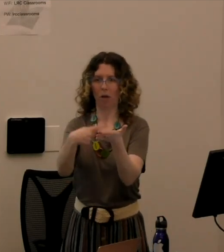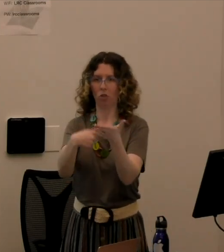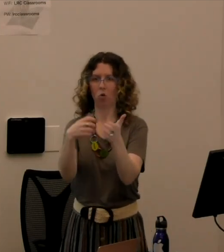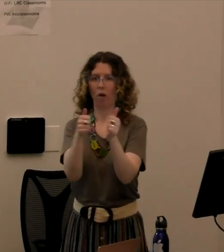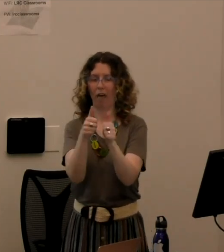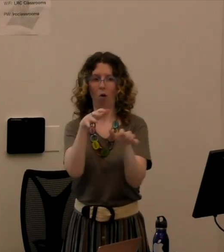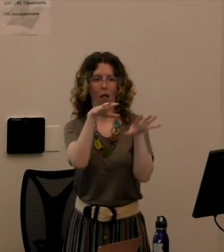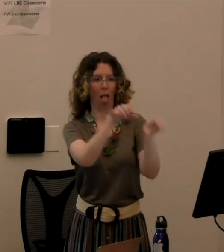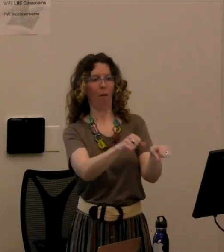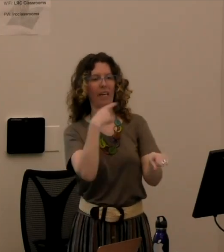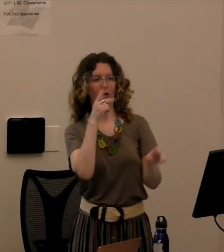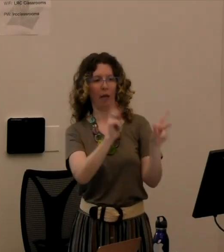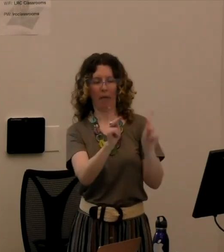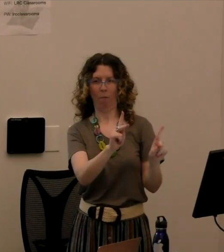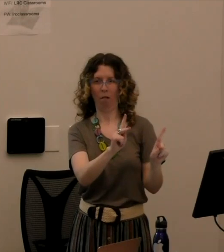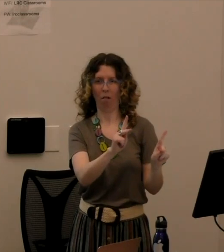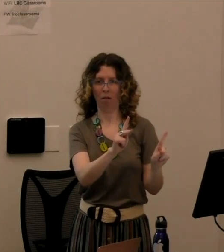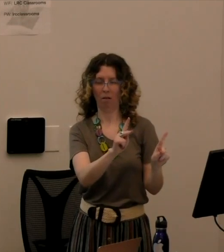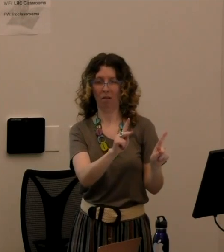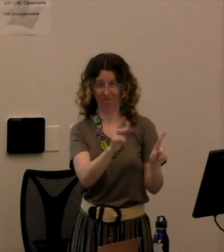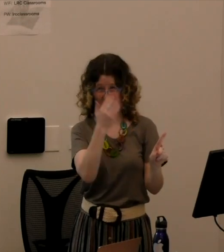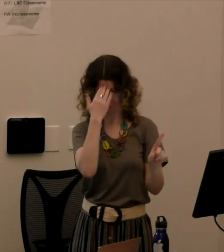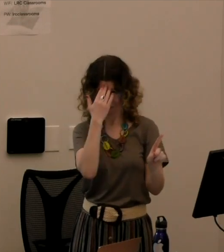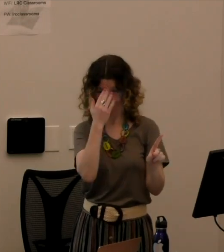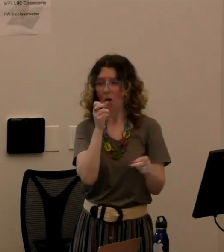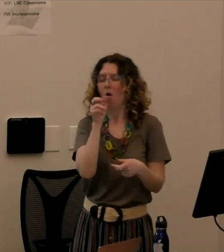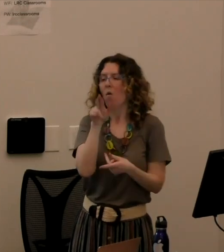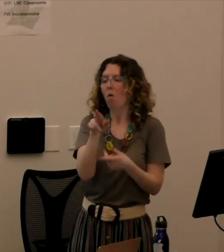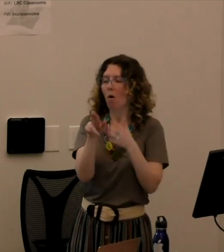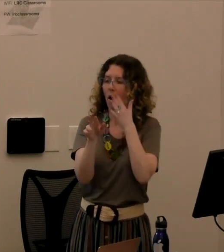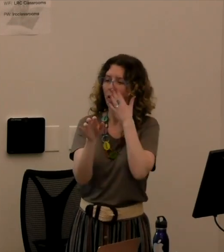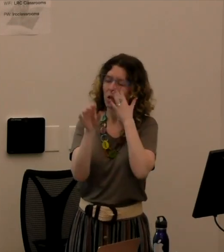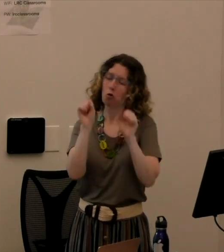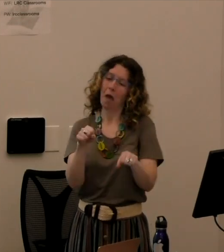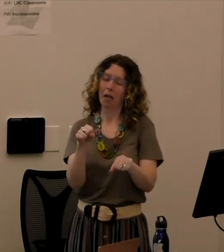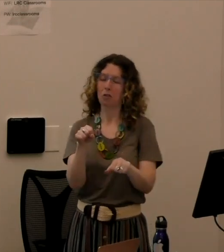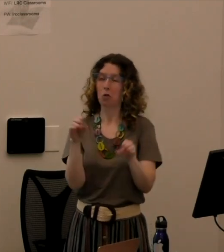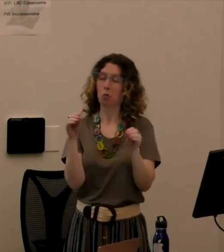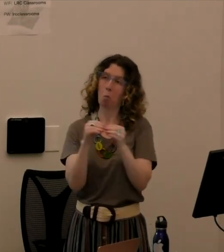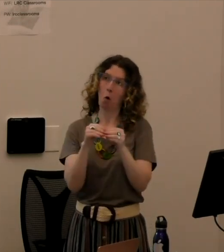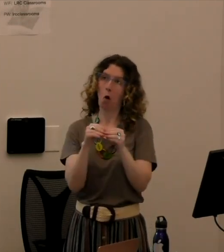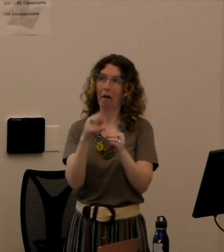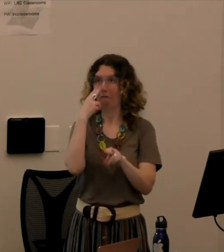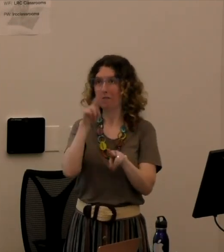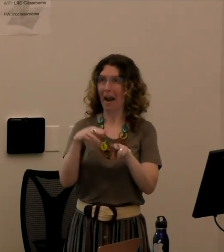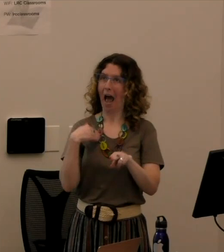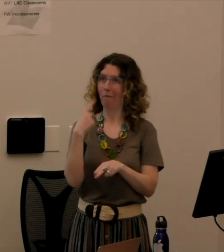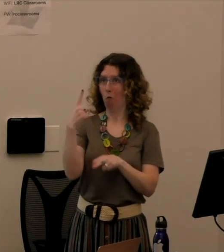contribute to the conversation without the hearing students taking over, if you know what I'm saying. Or you could